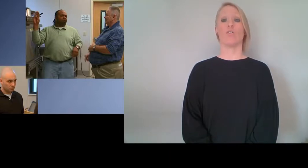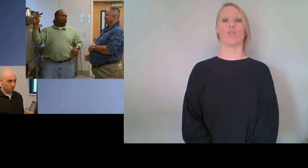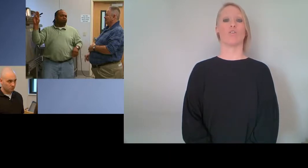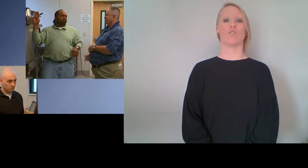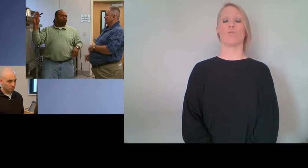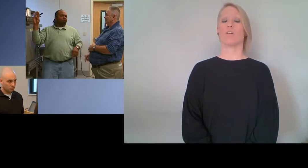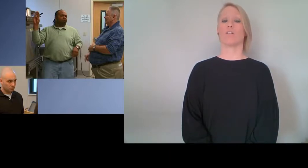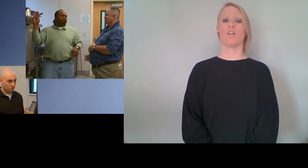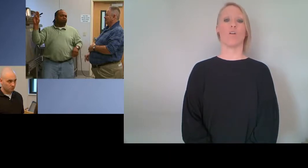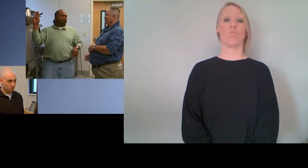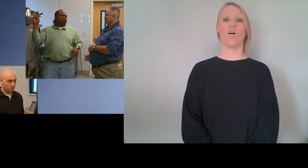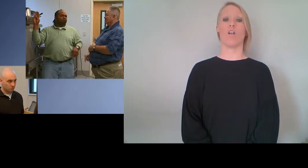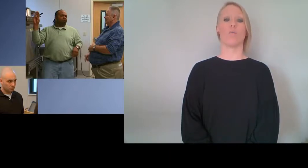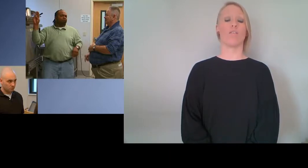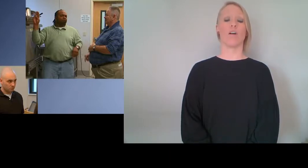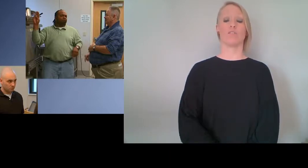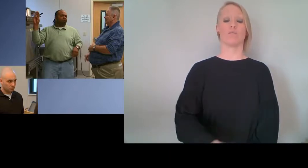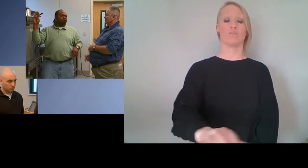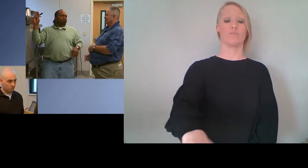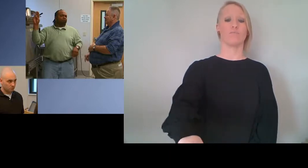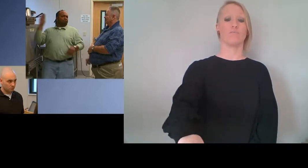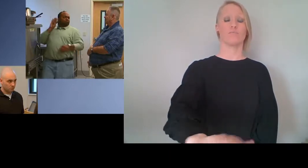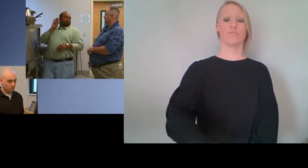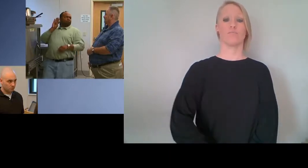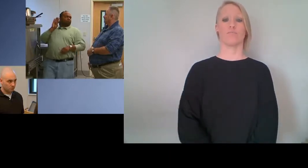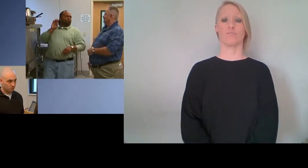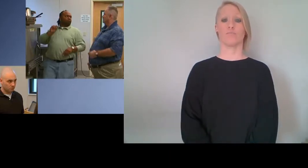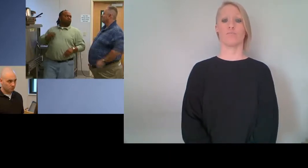kitchen, or do you just want a solid wall all the way around?